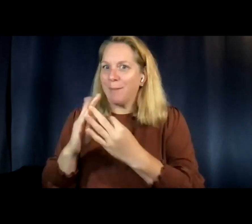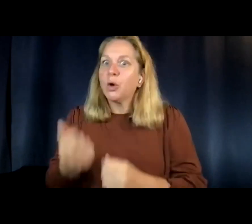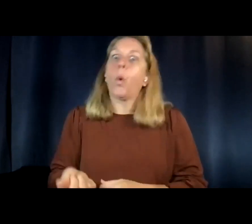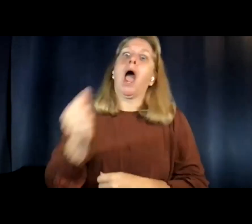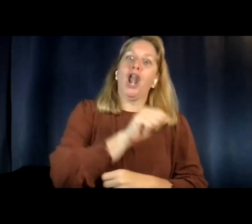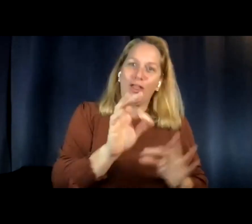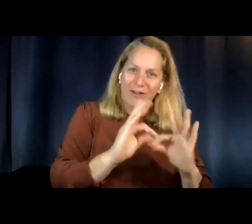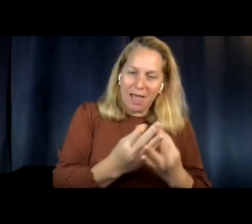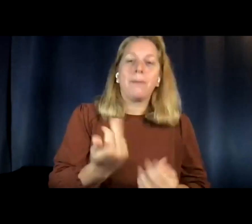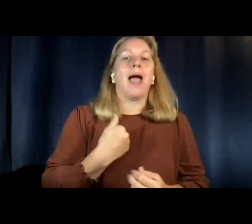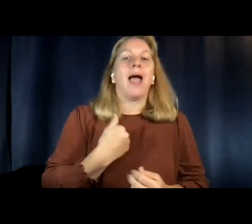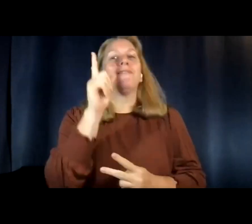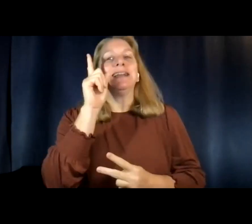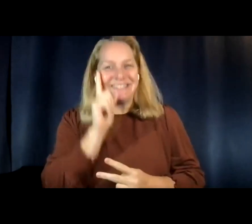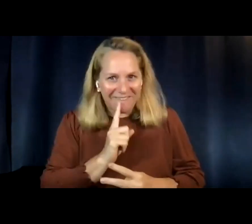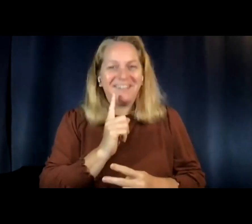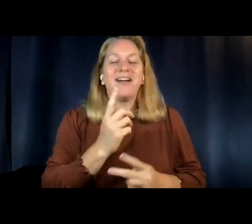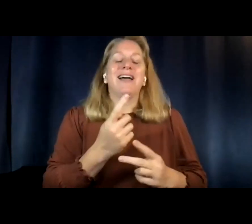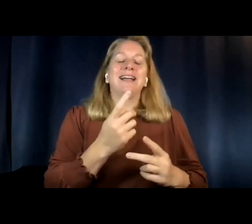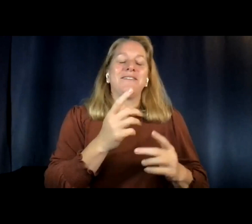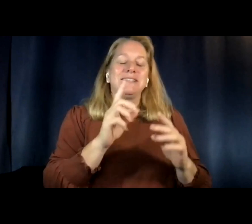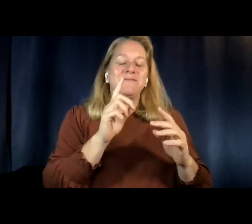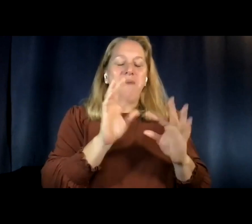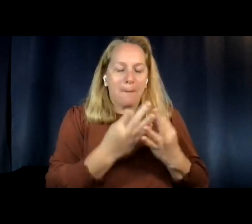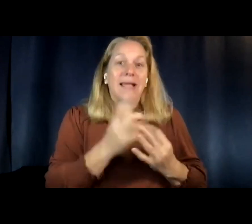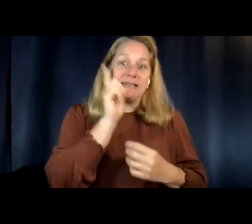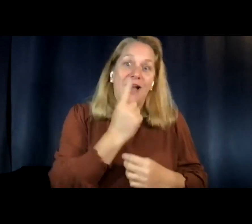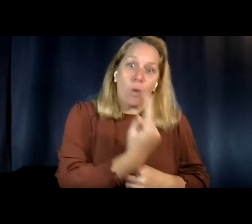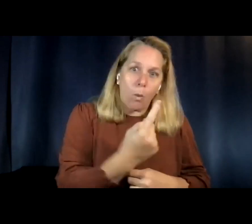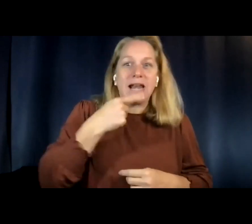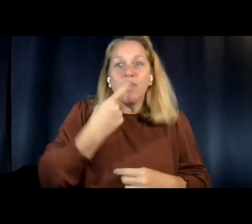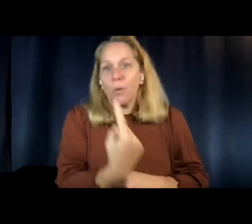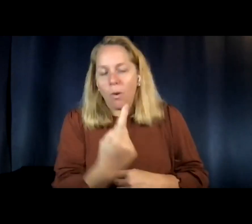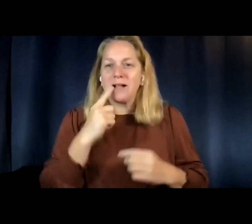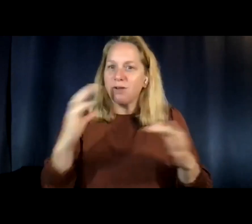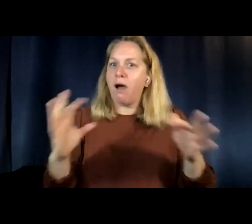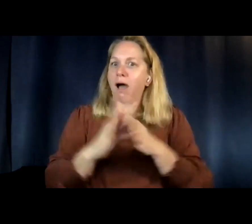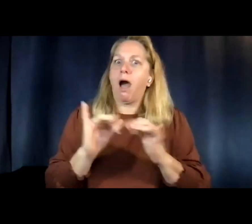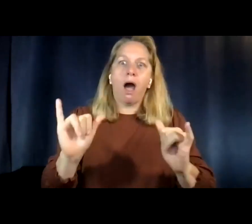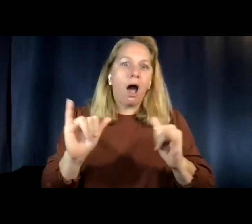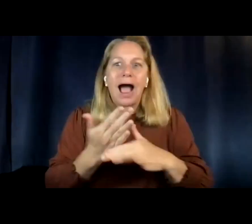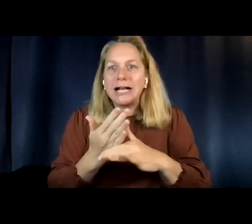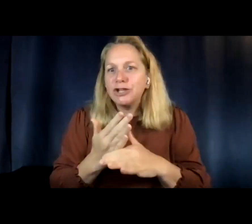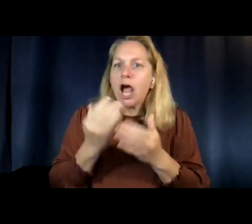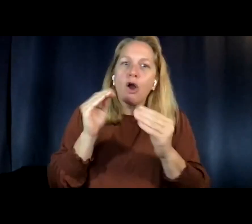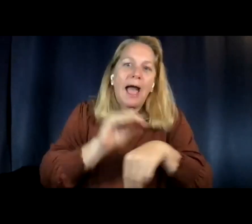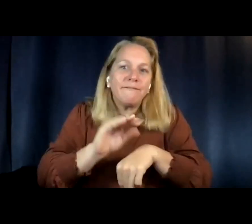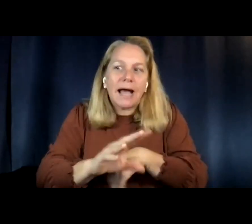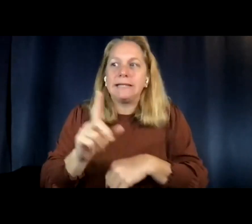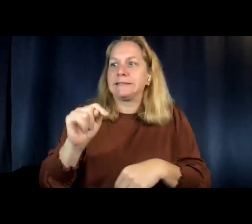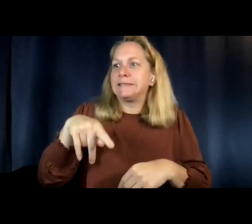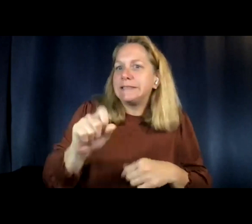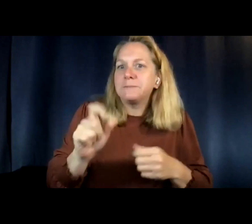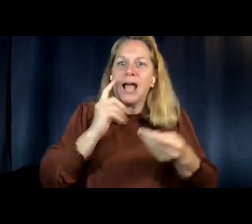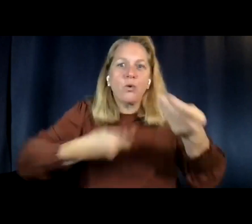has twins, one deaf, one hearing, and is older, so they can kind of share their advice and tips on how to make that happen. So that's just one